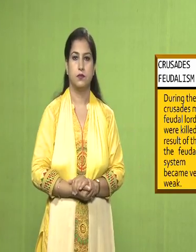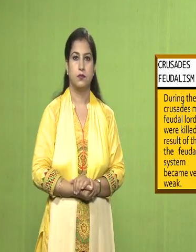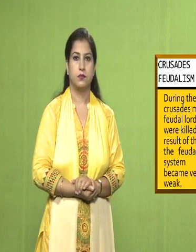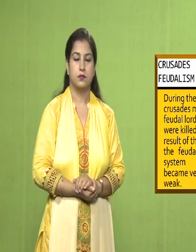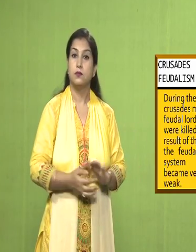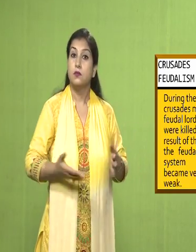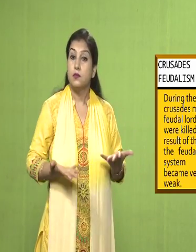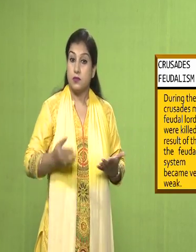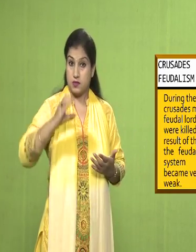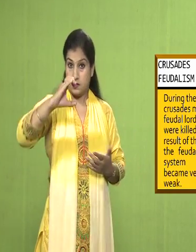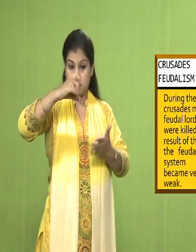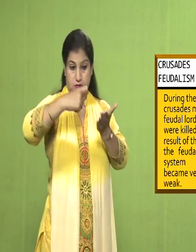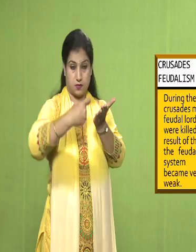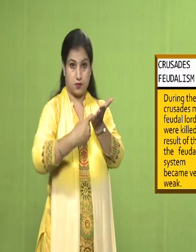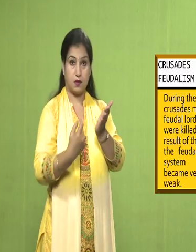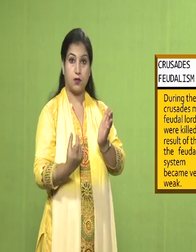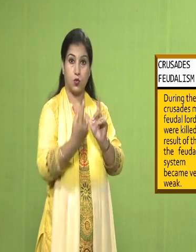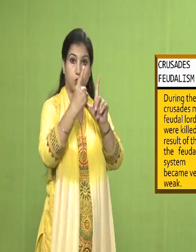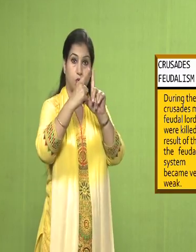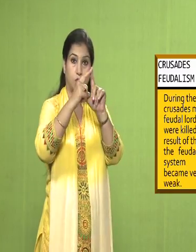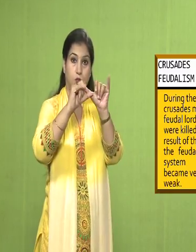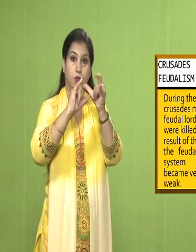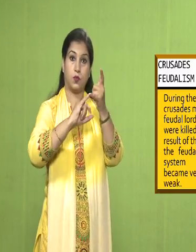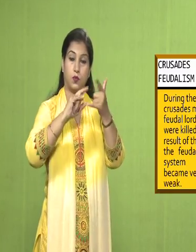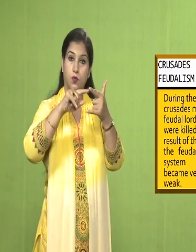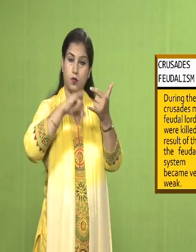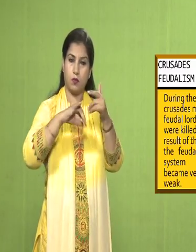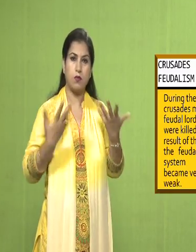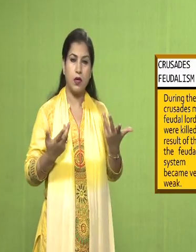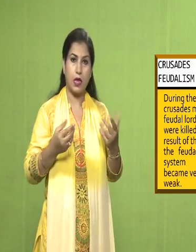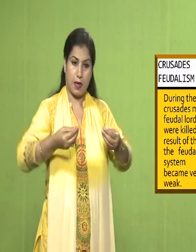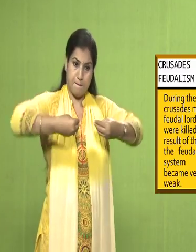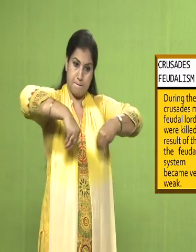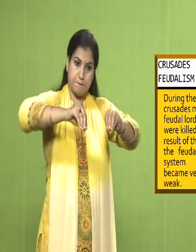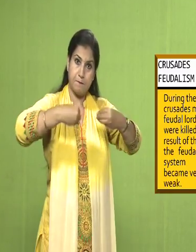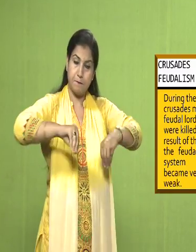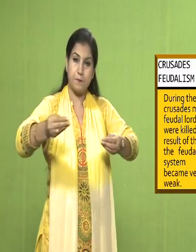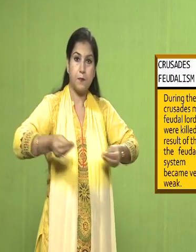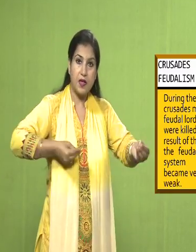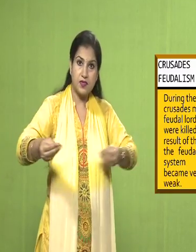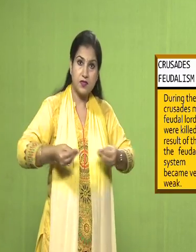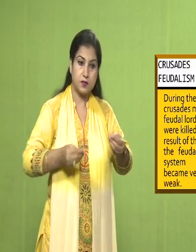Due to crusades, trade opened up between Europe and other parts of the world.